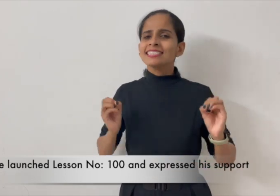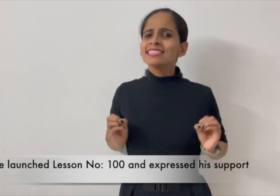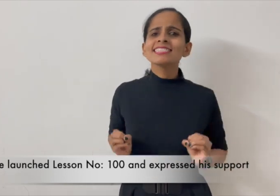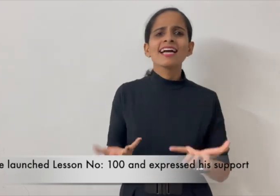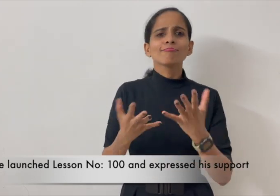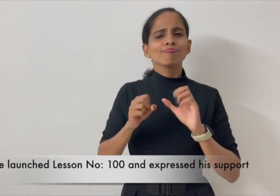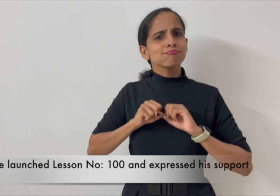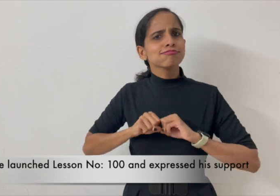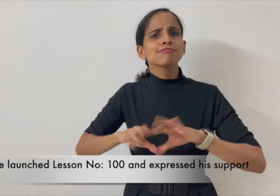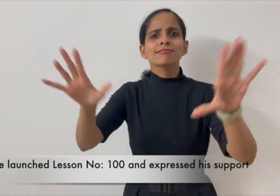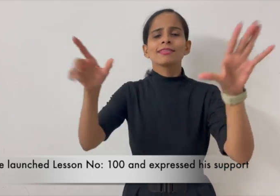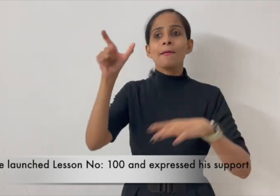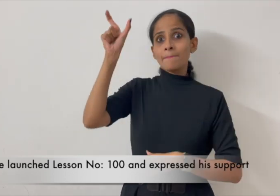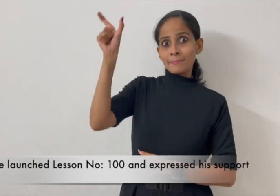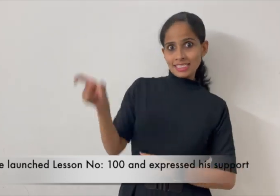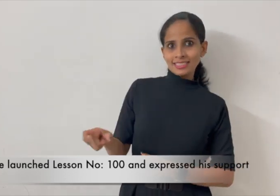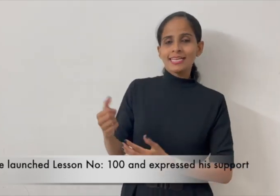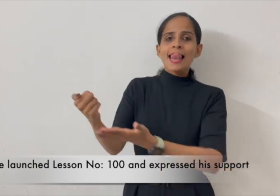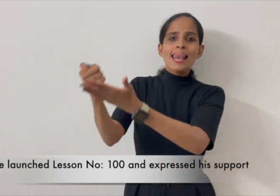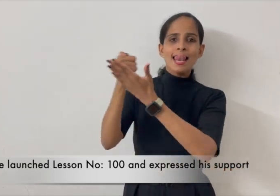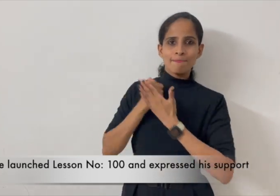and expressed his support.